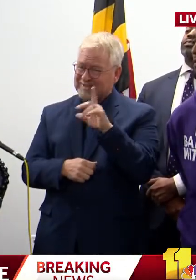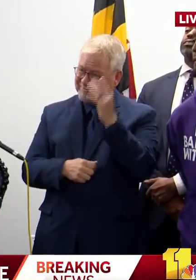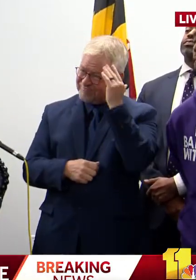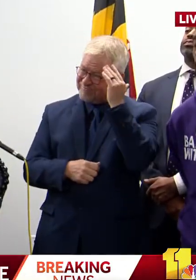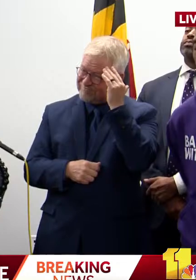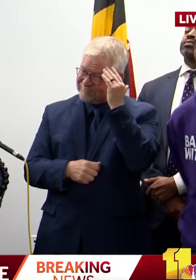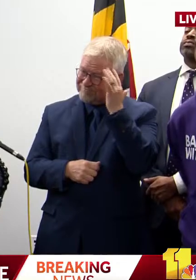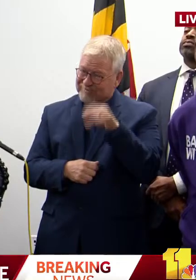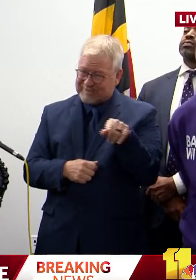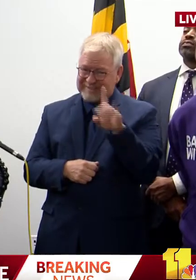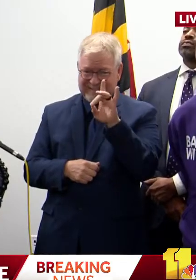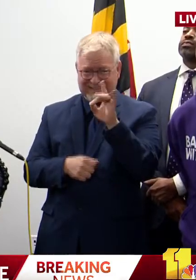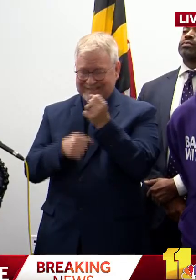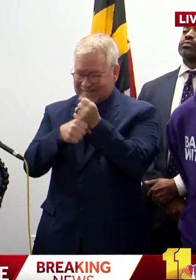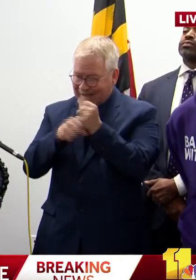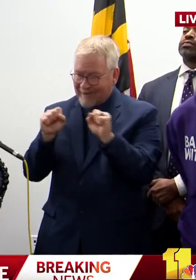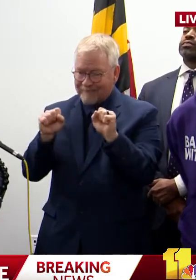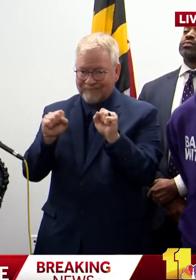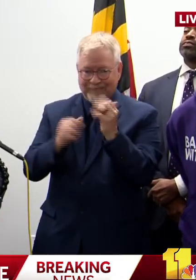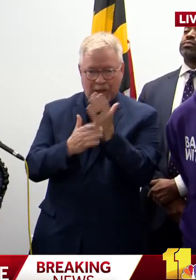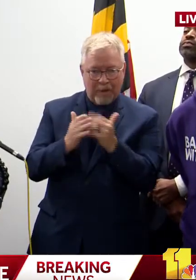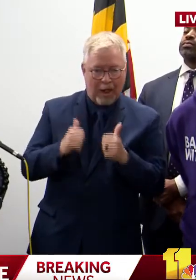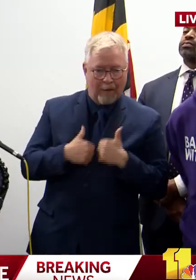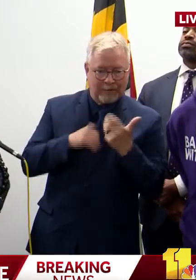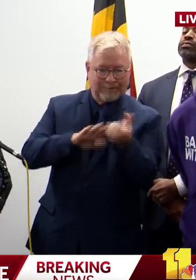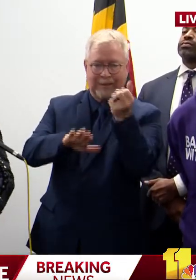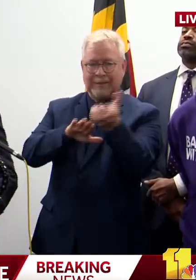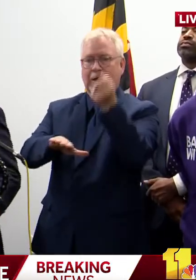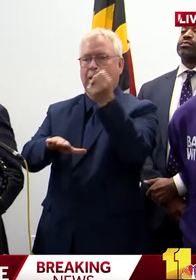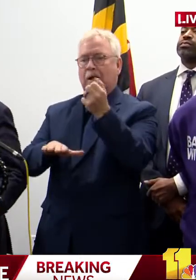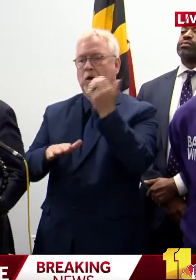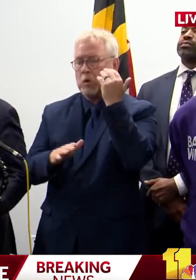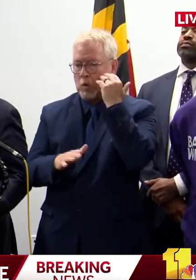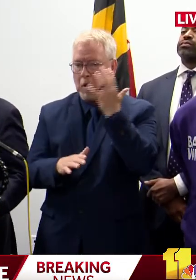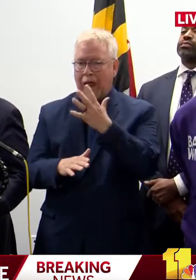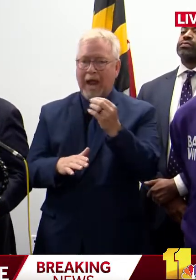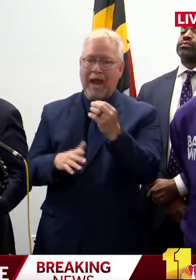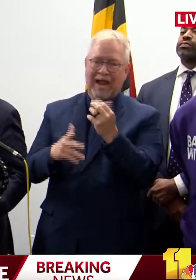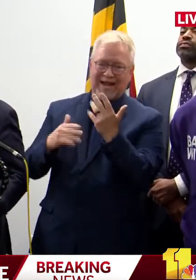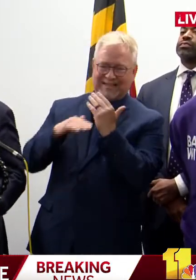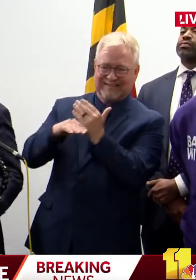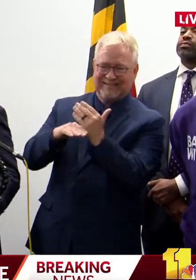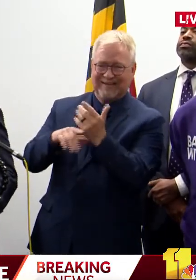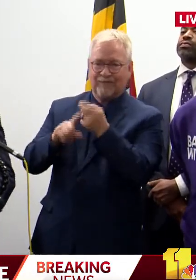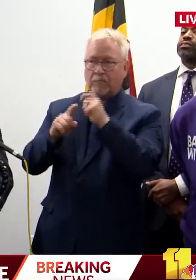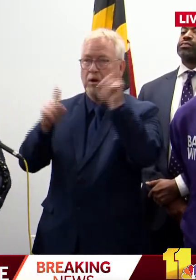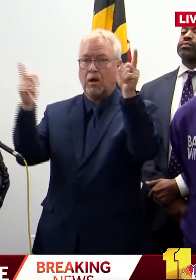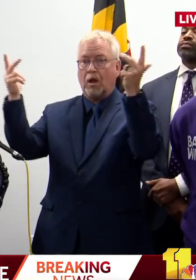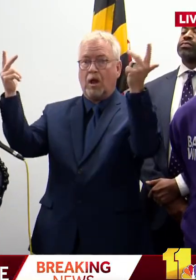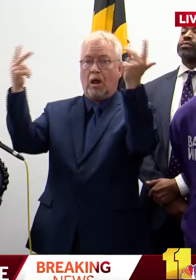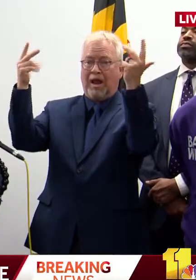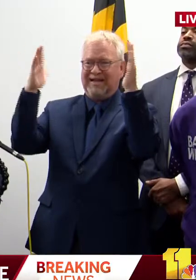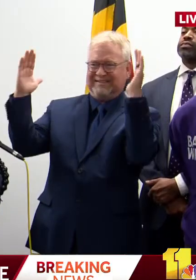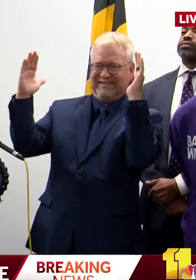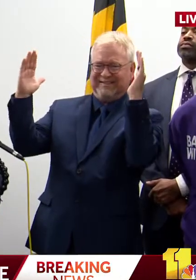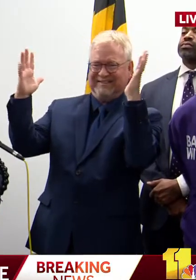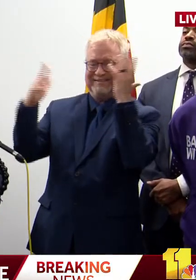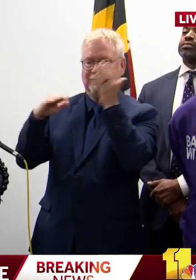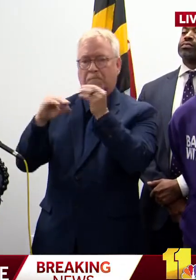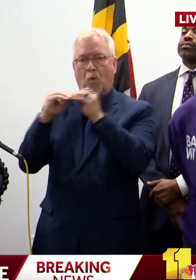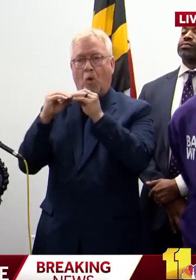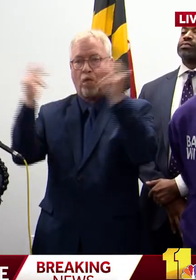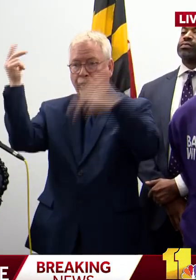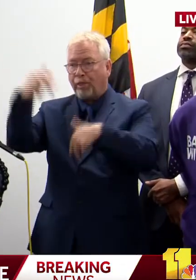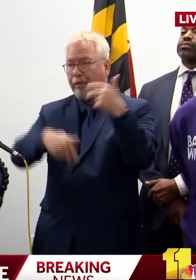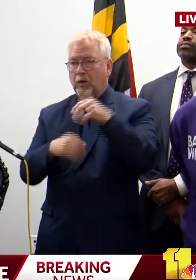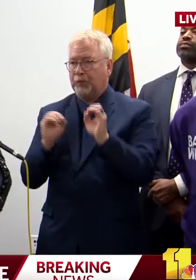responders saved lives by keeping vehicles off the bridge before it collapsed. So I really want to congratulate our first responders.